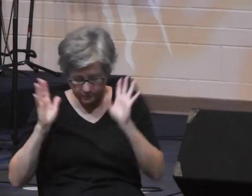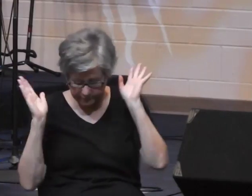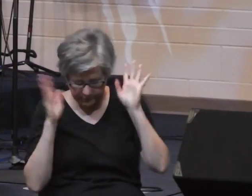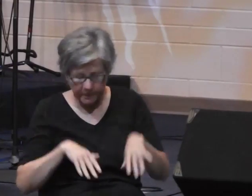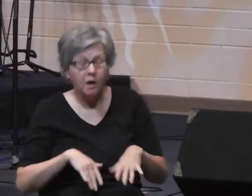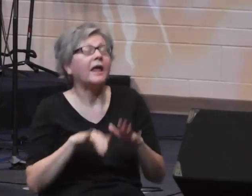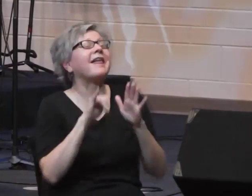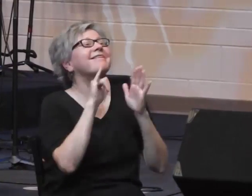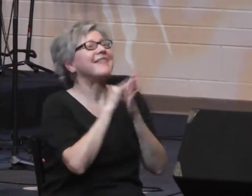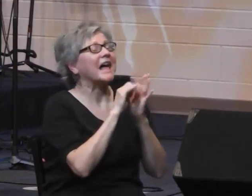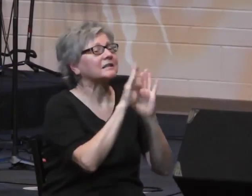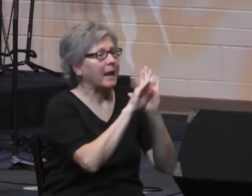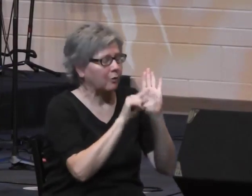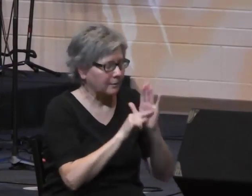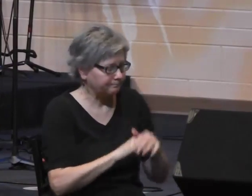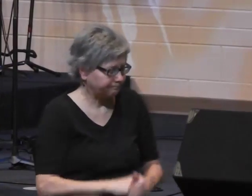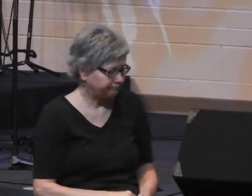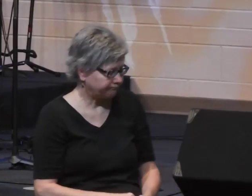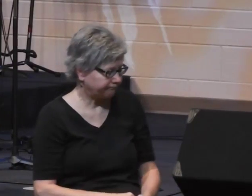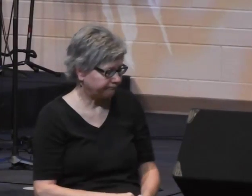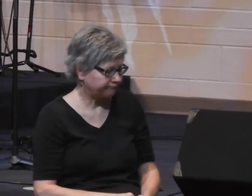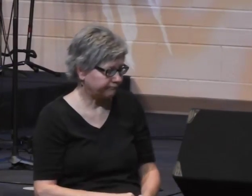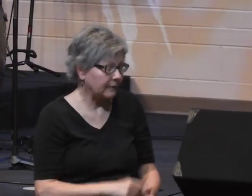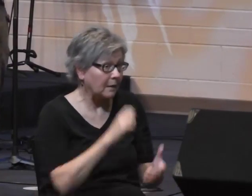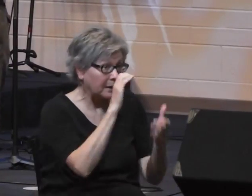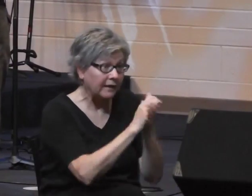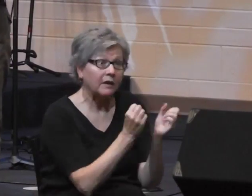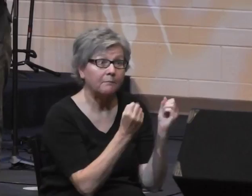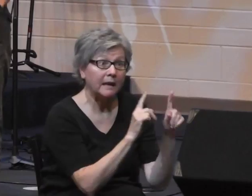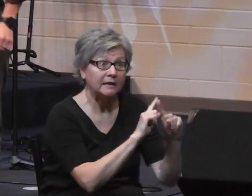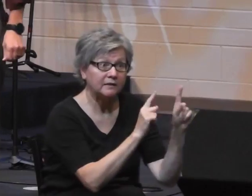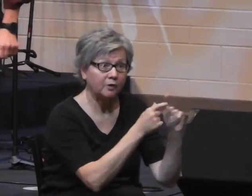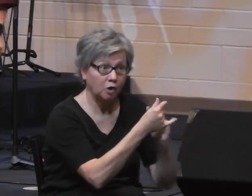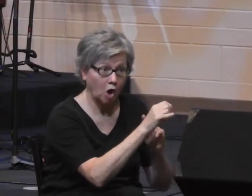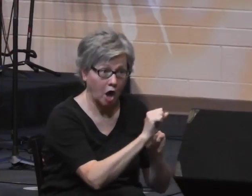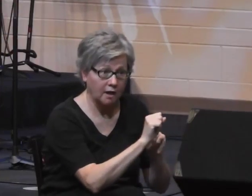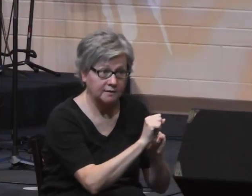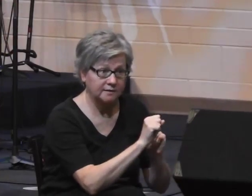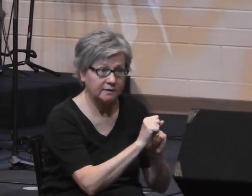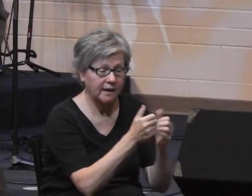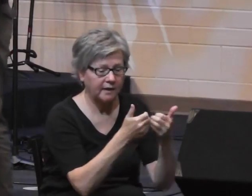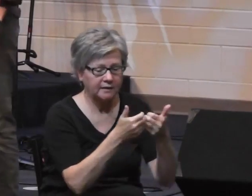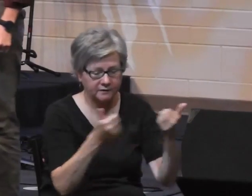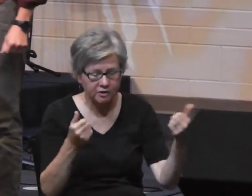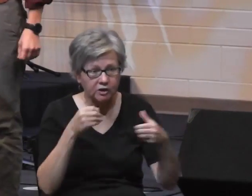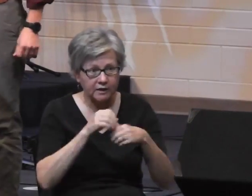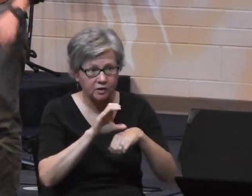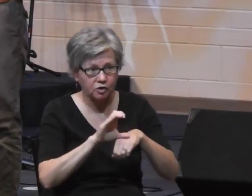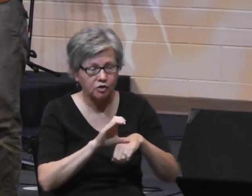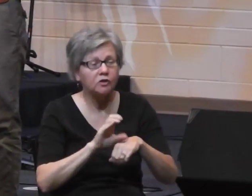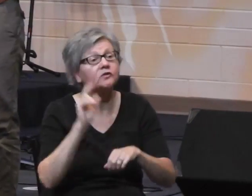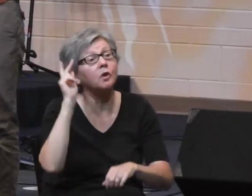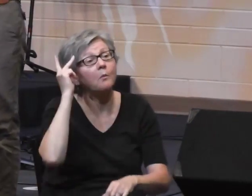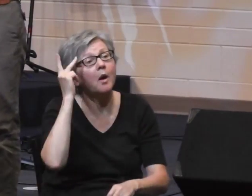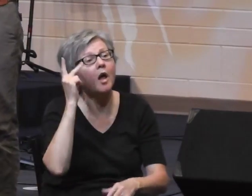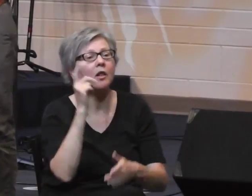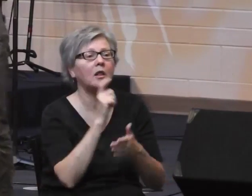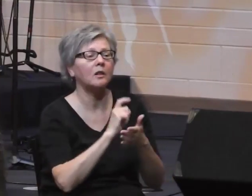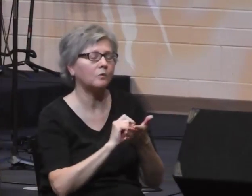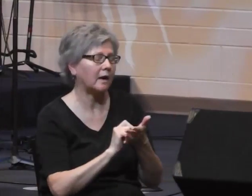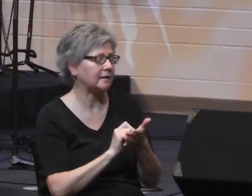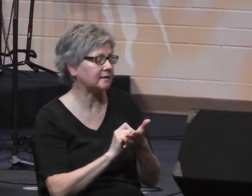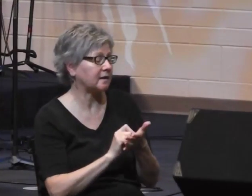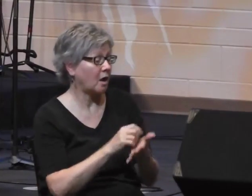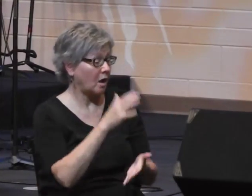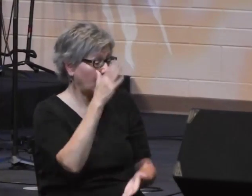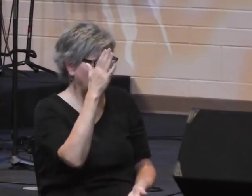So here we go. That's the background. Polytheistic, the potential of division in the church, and Paul is making the argument, why would I worship this God? Paul's